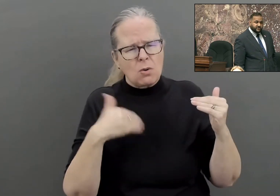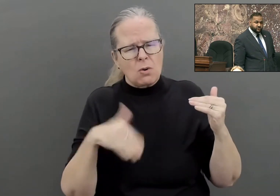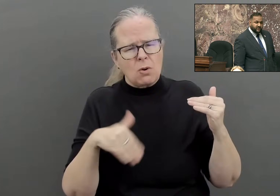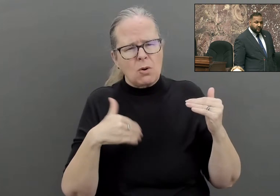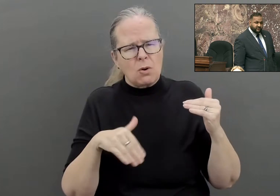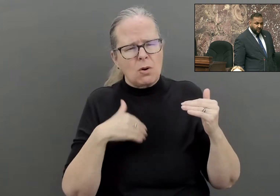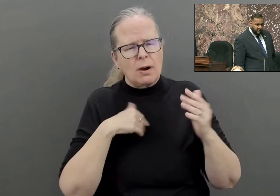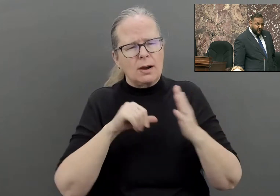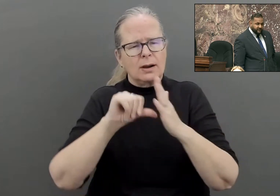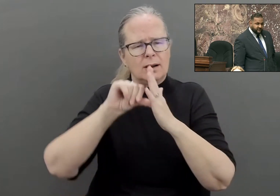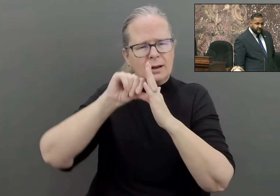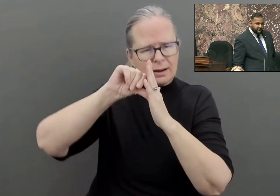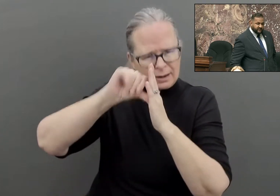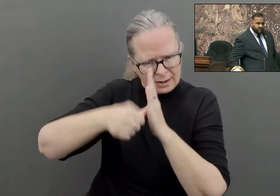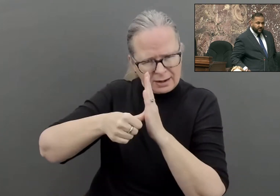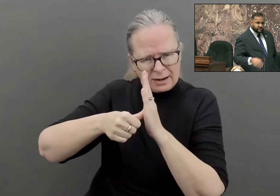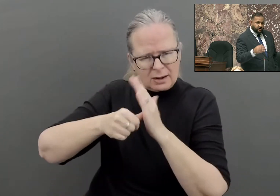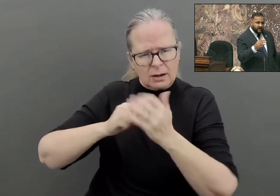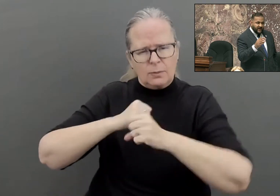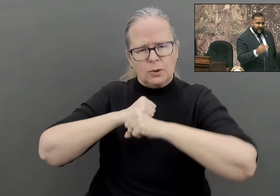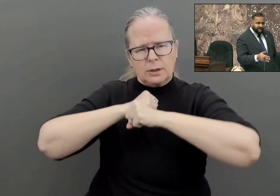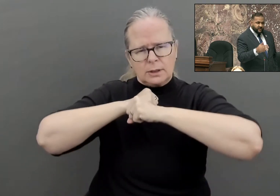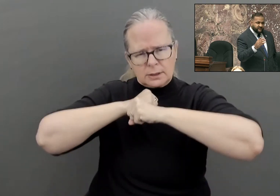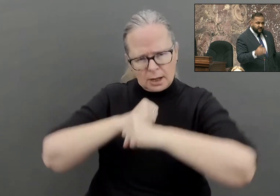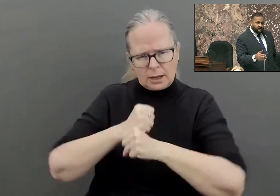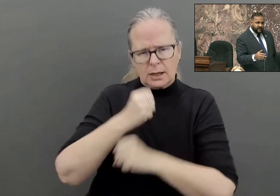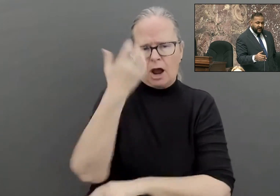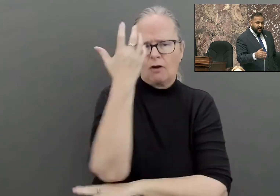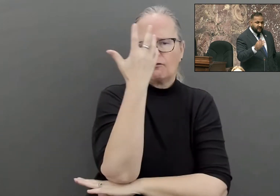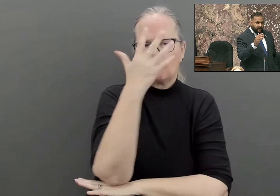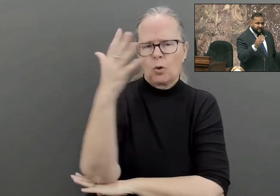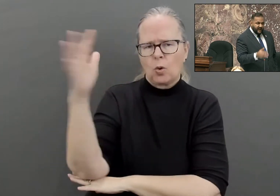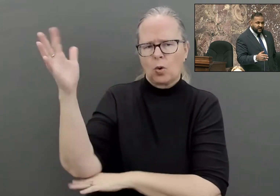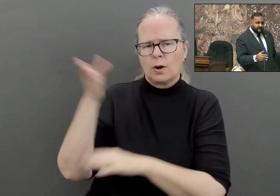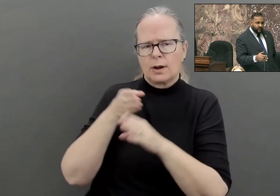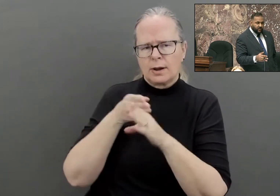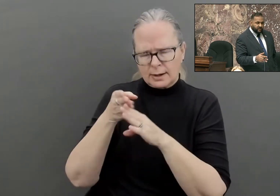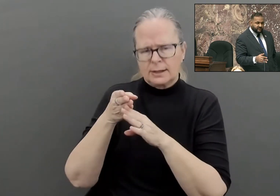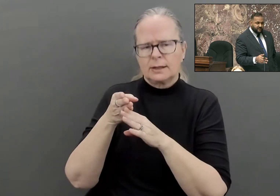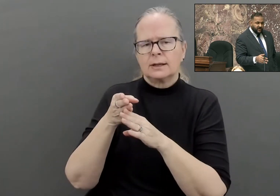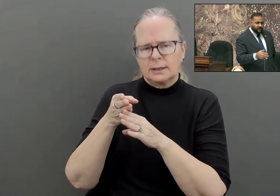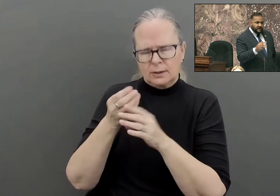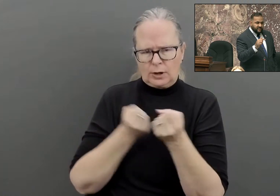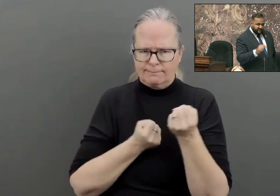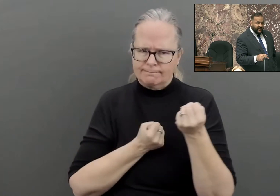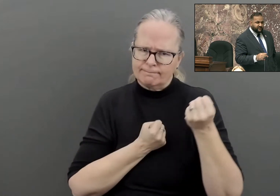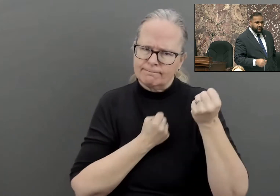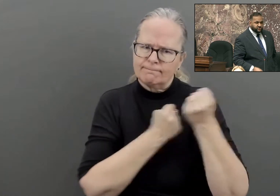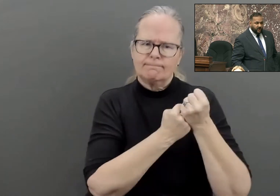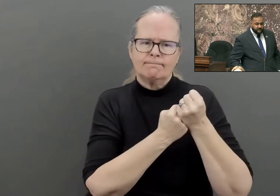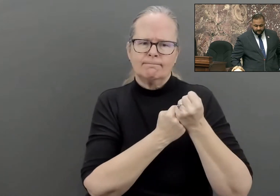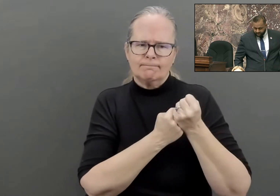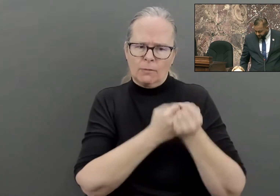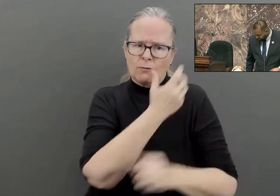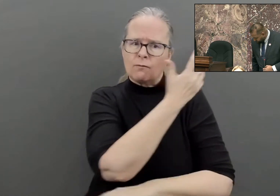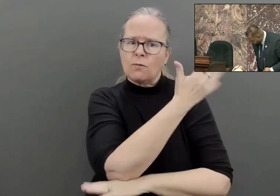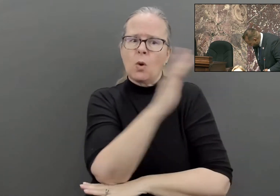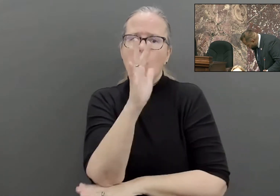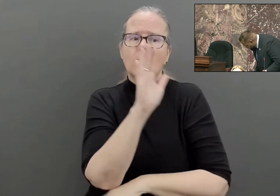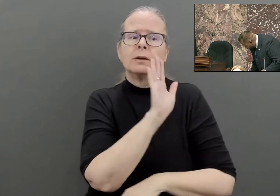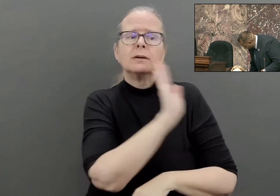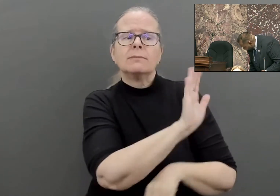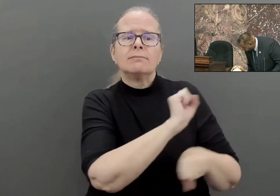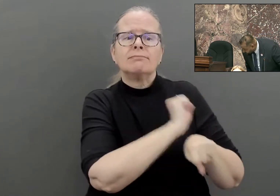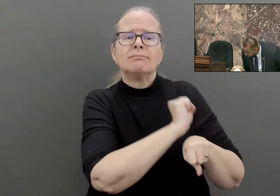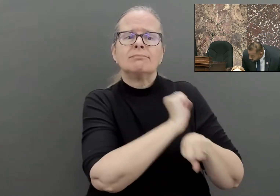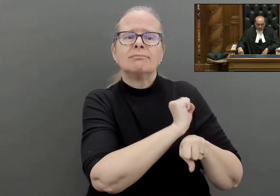We're going to ensure that we're restoring confidence in the sector, and we're going to ensure every single day that we're standing up for workers like Bill, because that's our job.